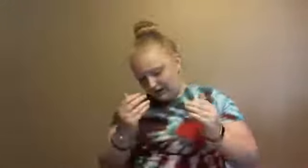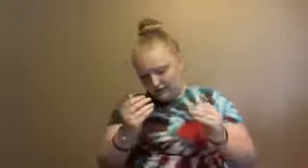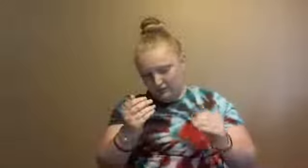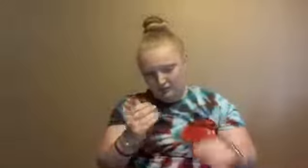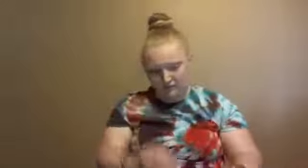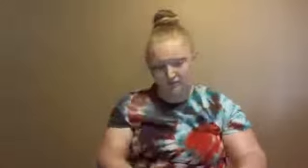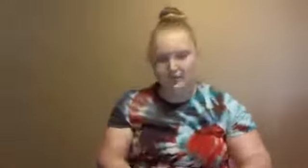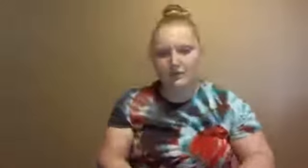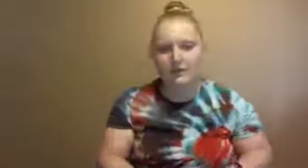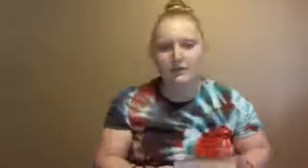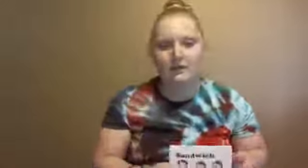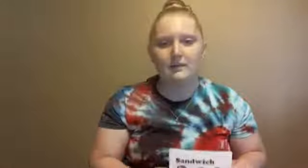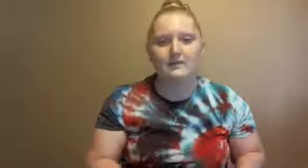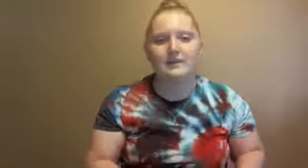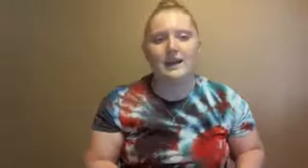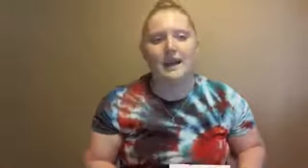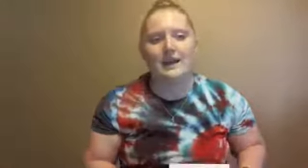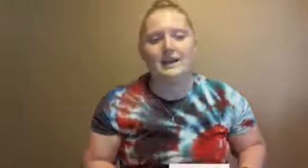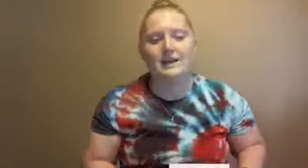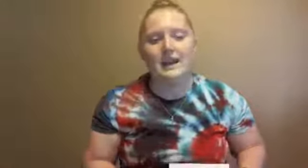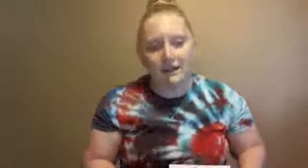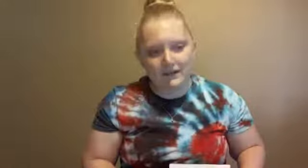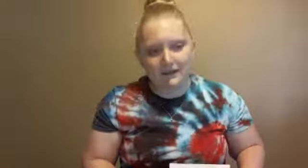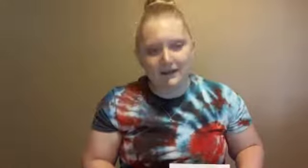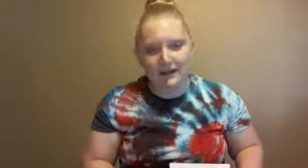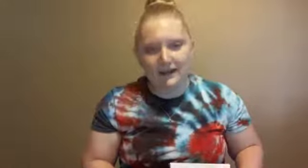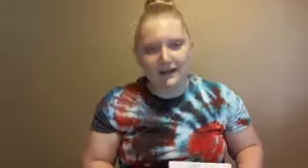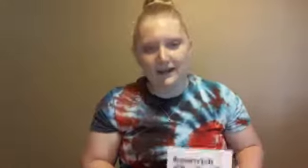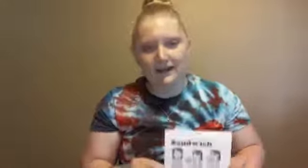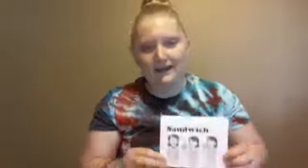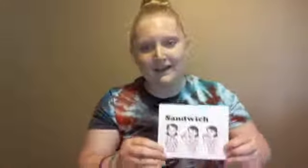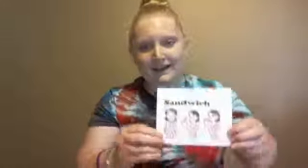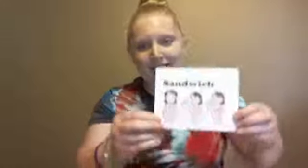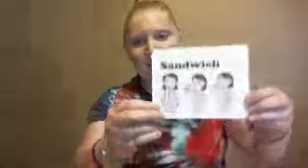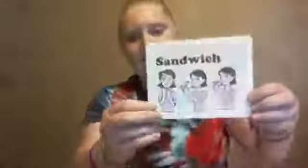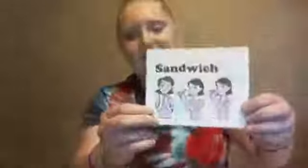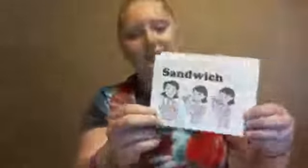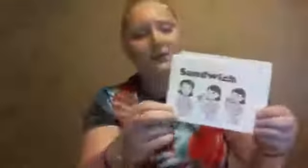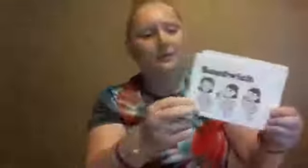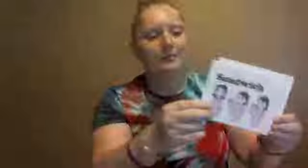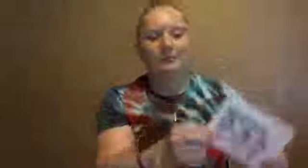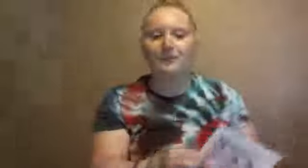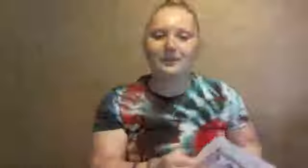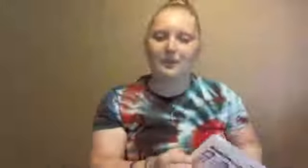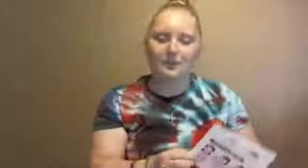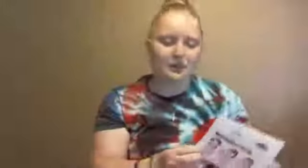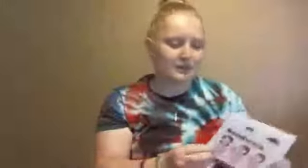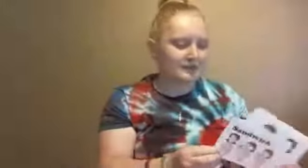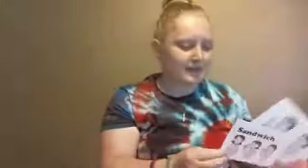Corbin. Okay, and our next one is, oh, we just did that